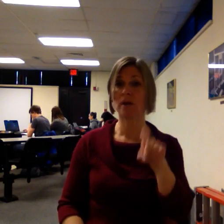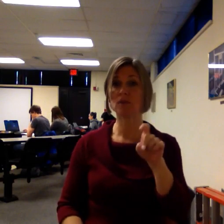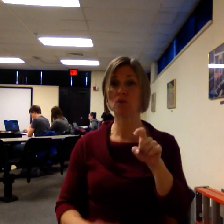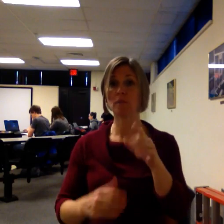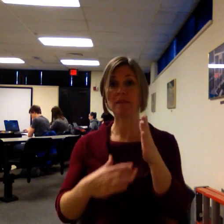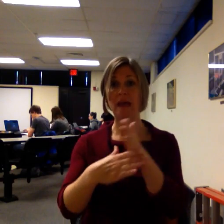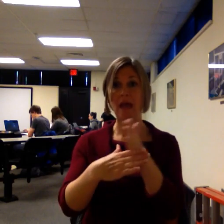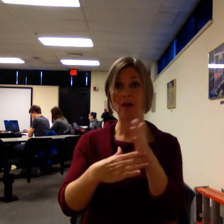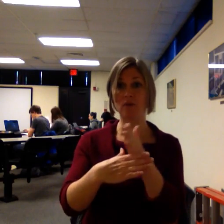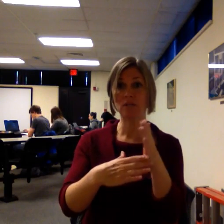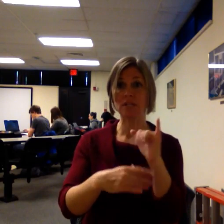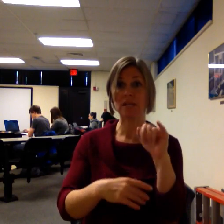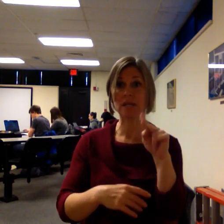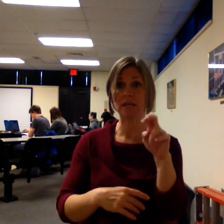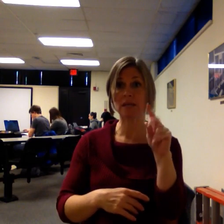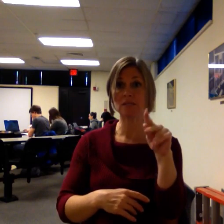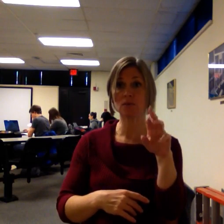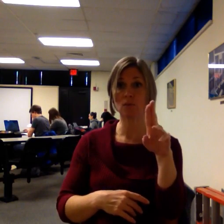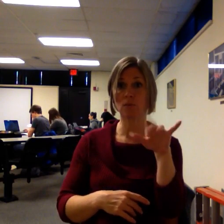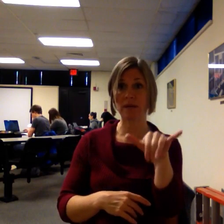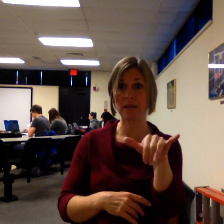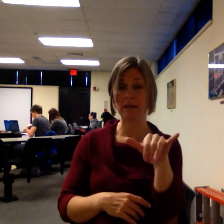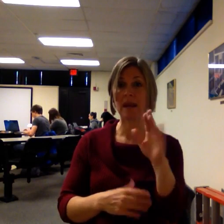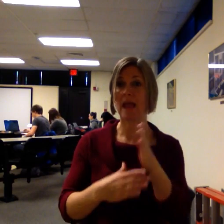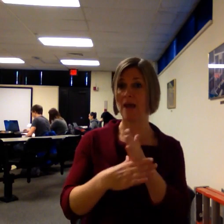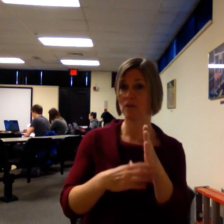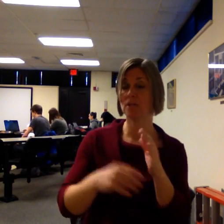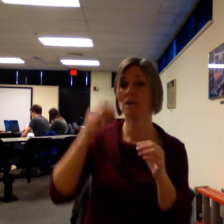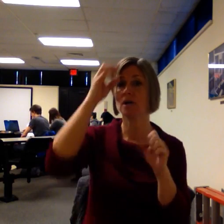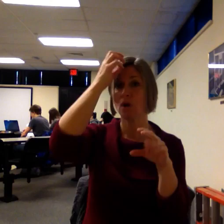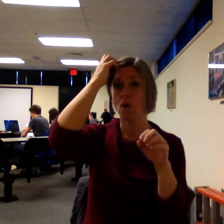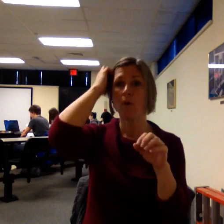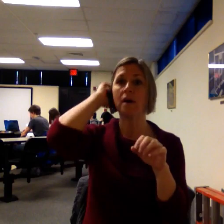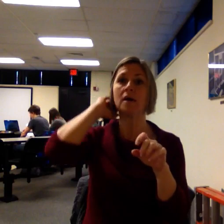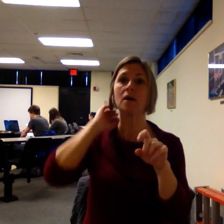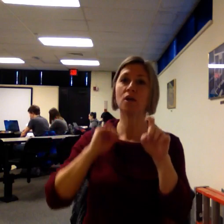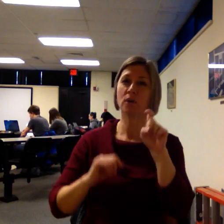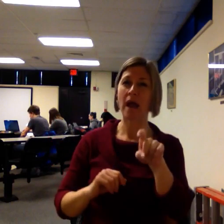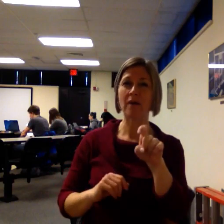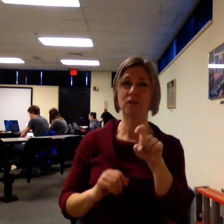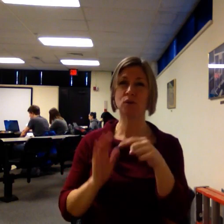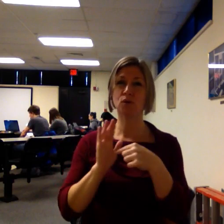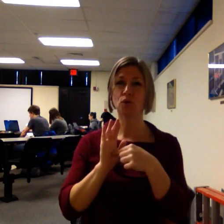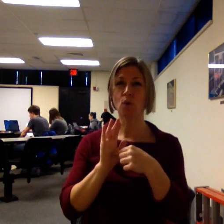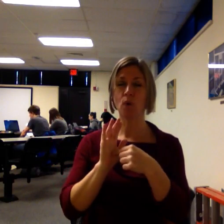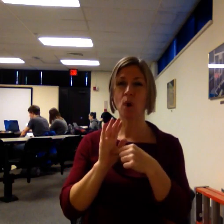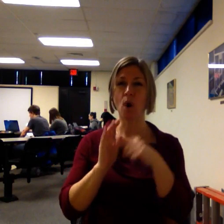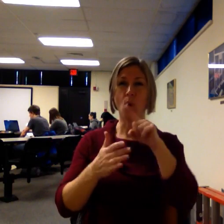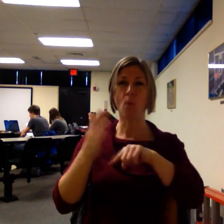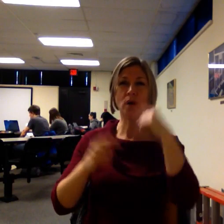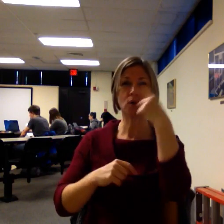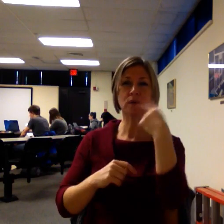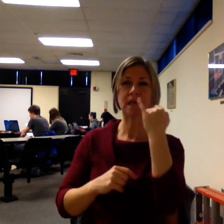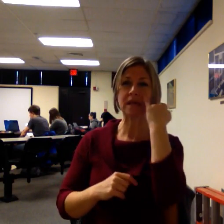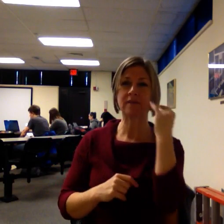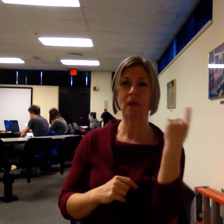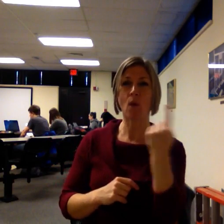think there's going to be a concept there of what it would be like for them to only be doing cash sales as opposed to other people having credit